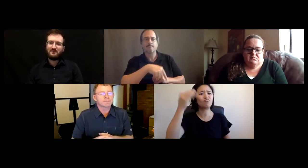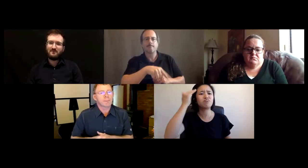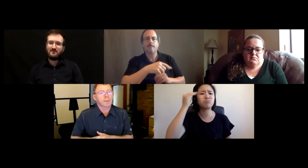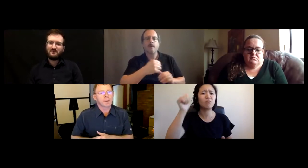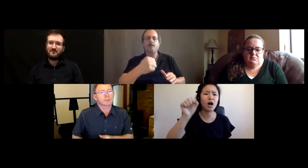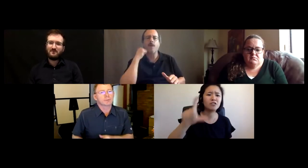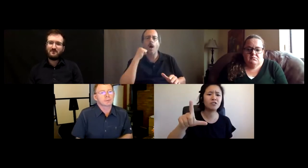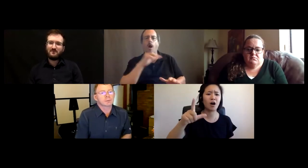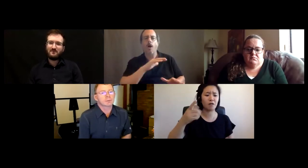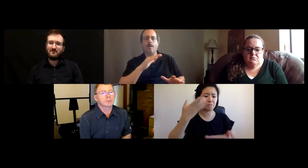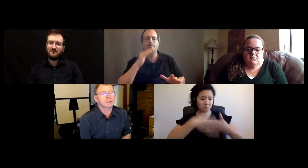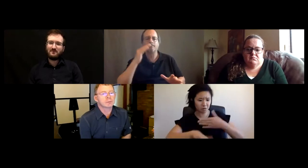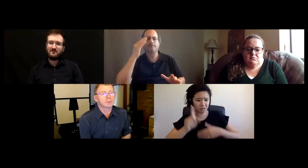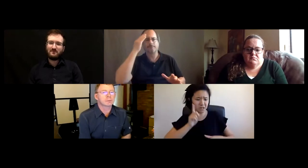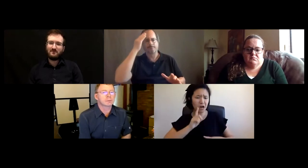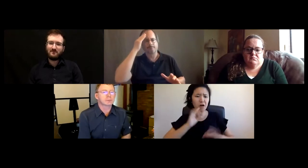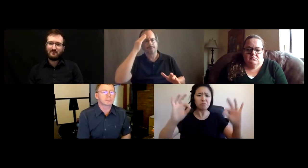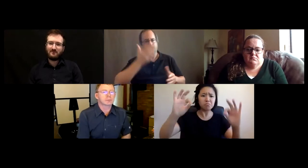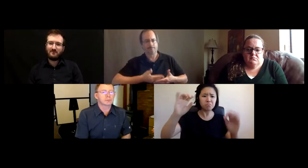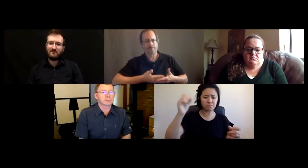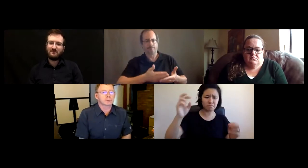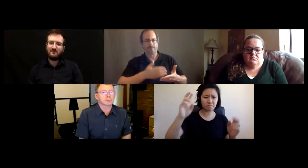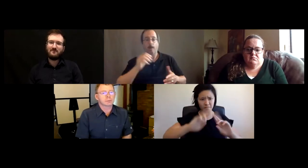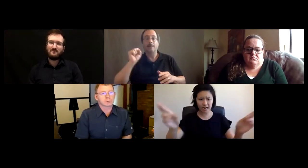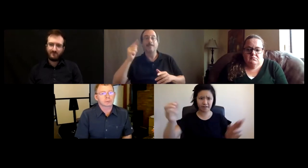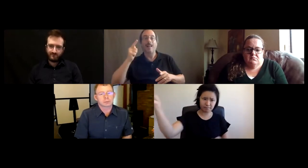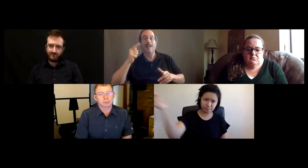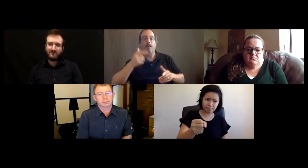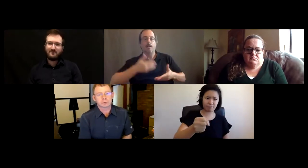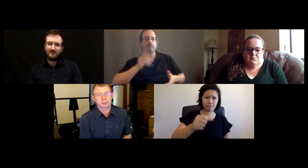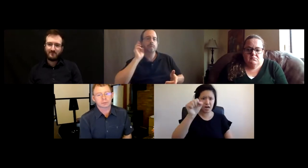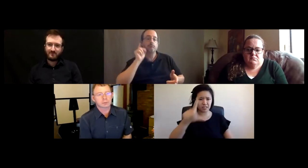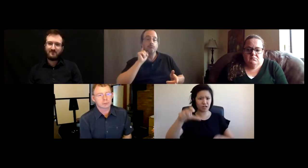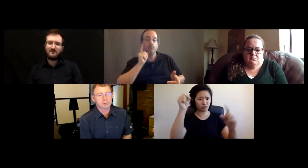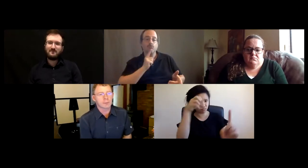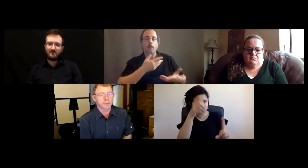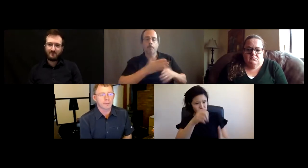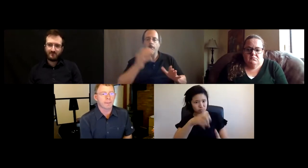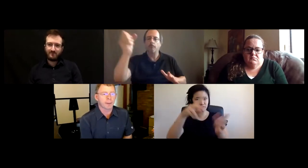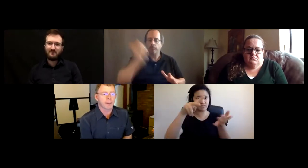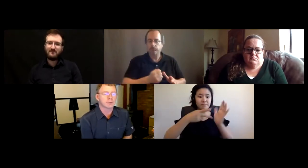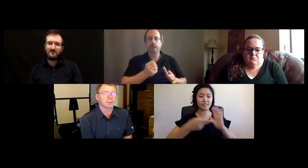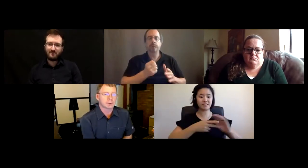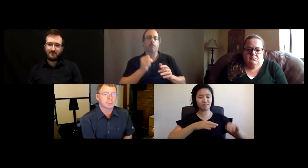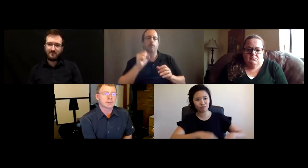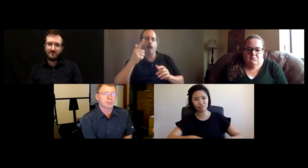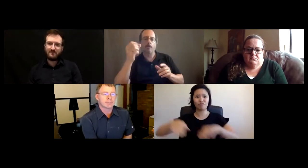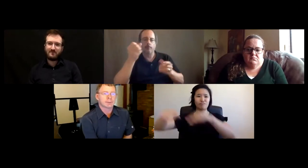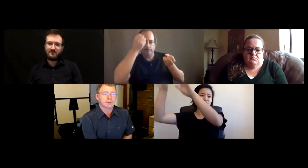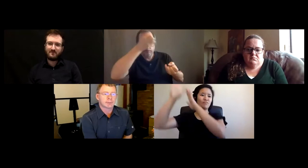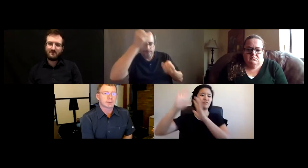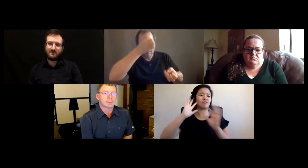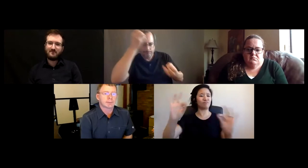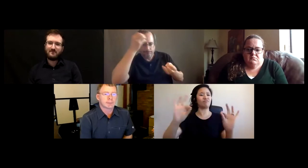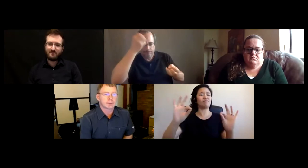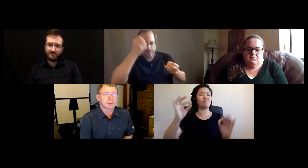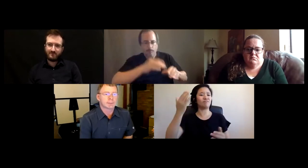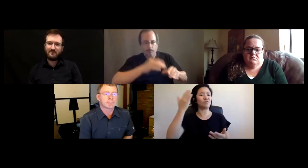give birth to babies who are deaf, it would be wonderful if they understood what deafness meant